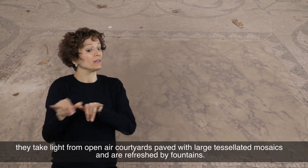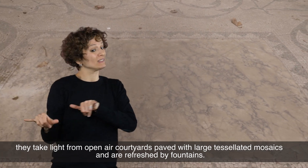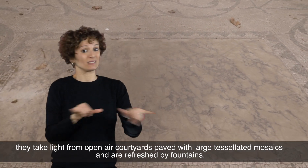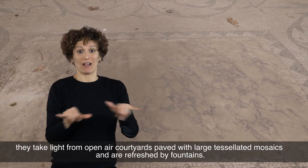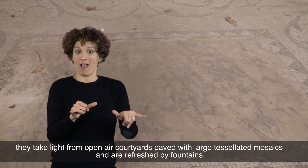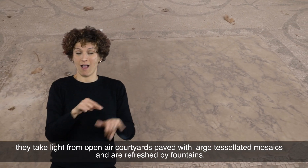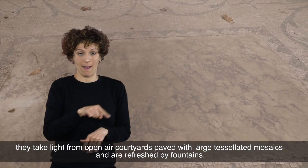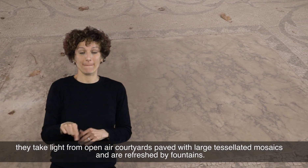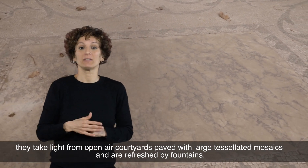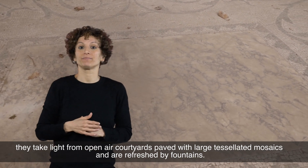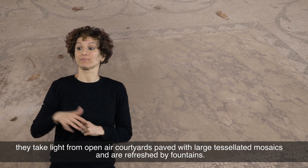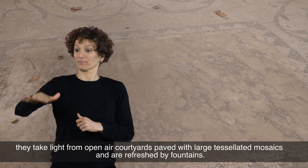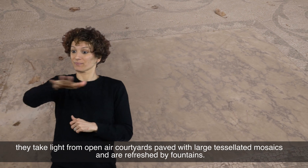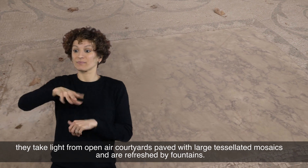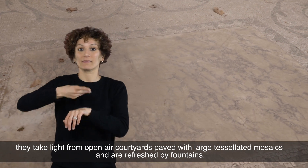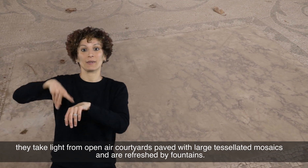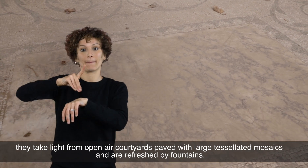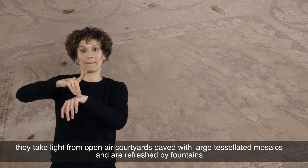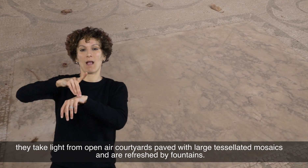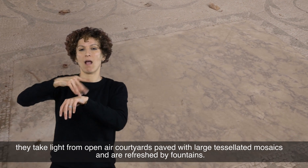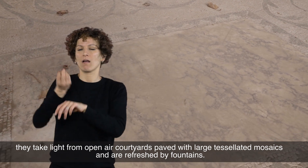and are refreshed by fountains.